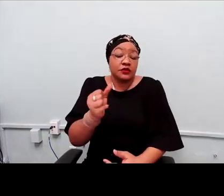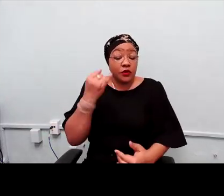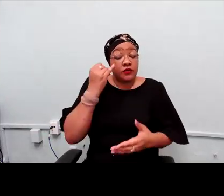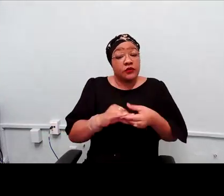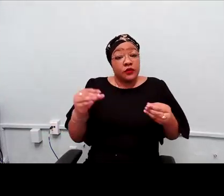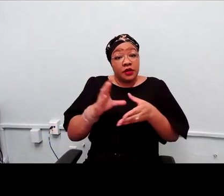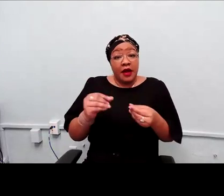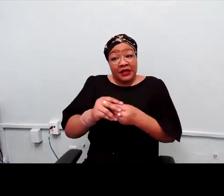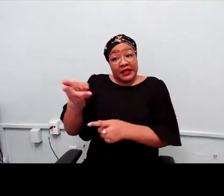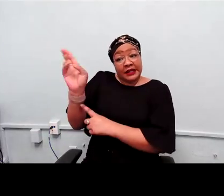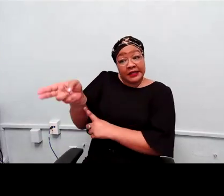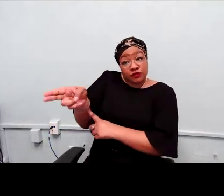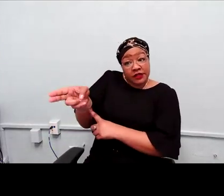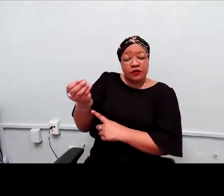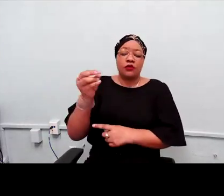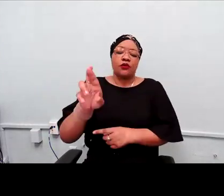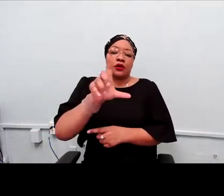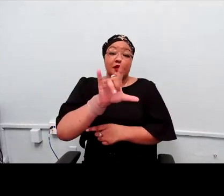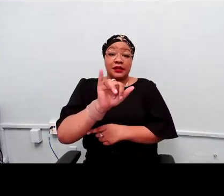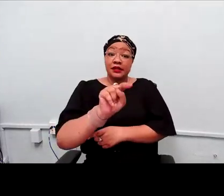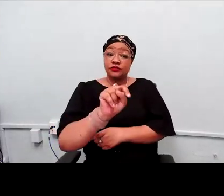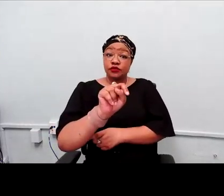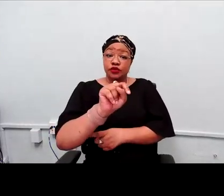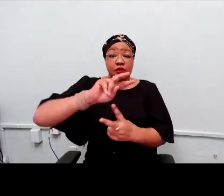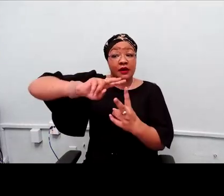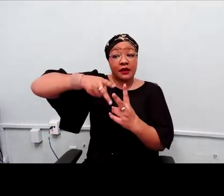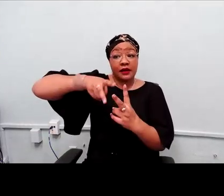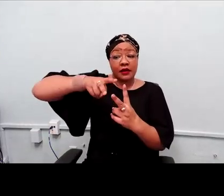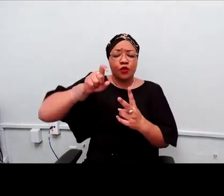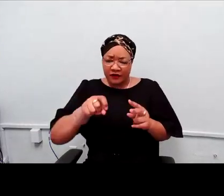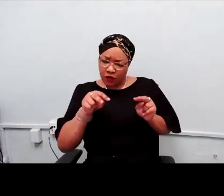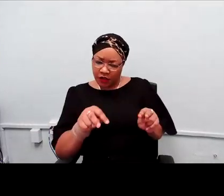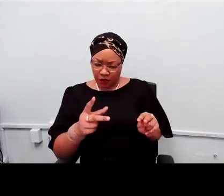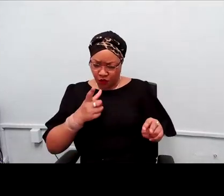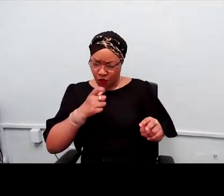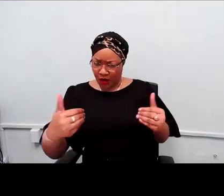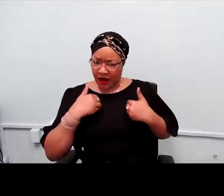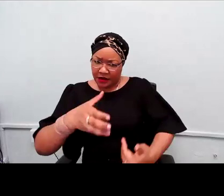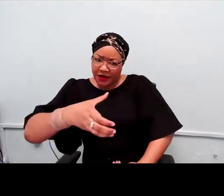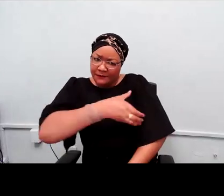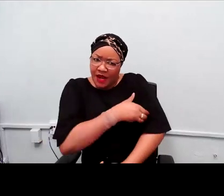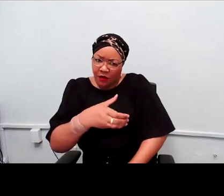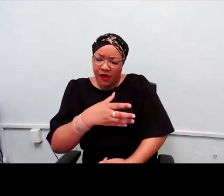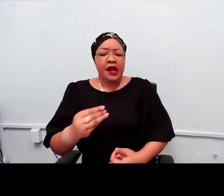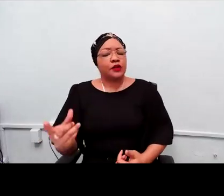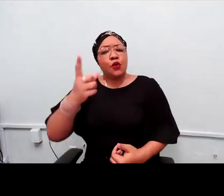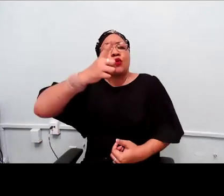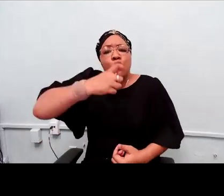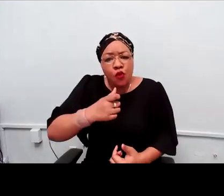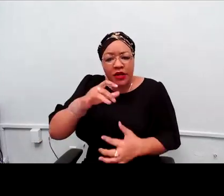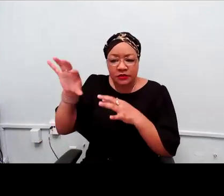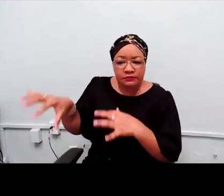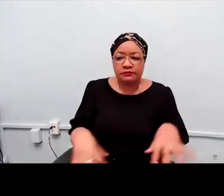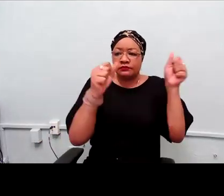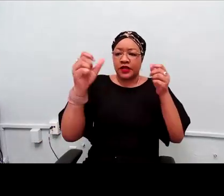history or of literature, we have to look at who has the power to write the history and tell the stories. So